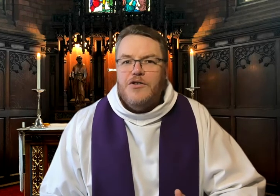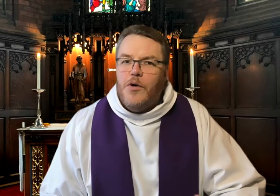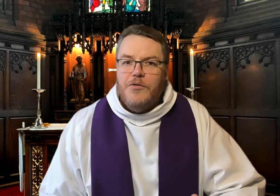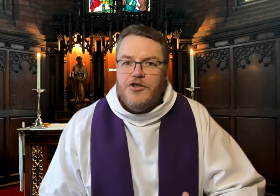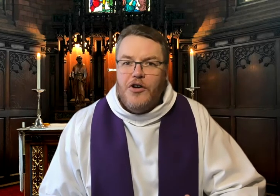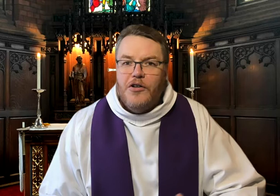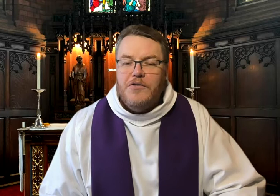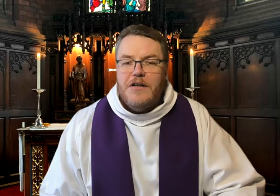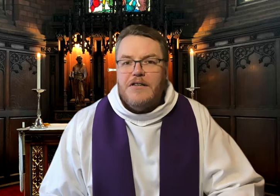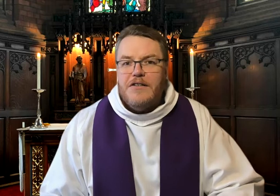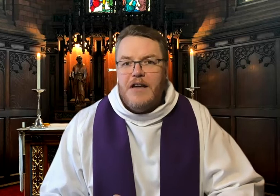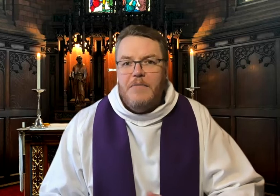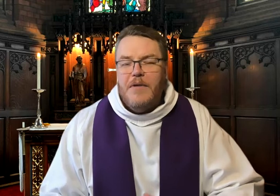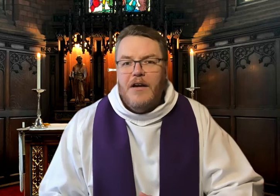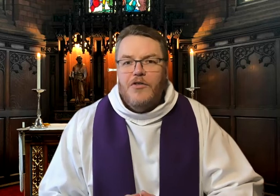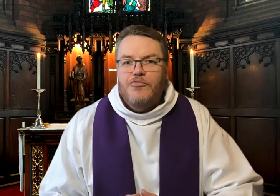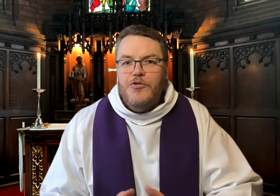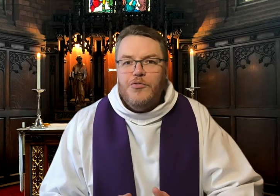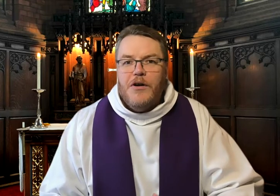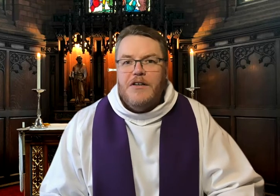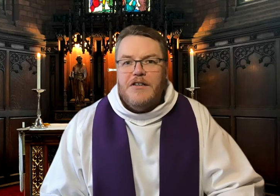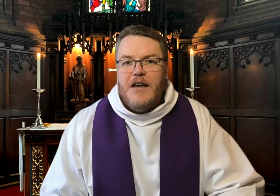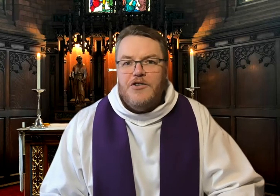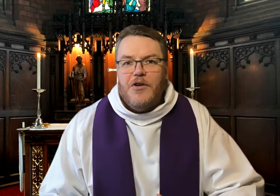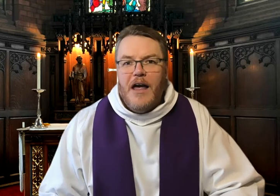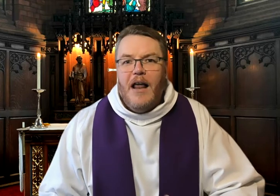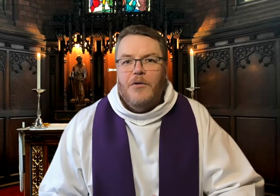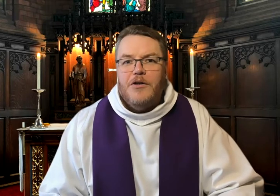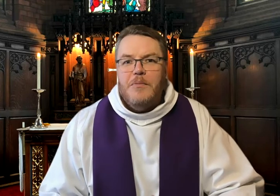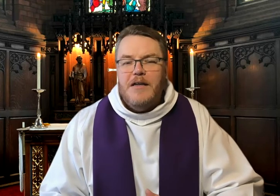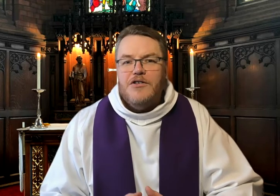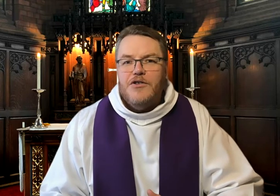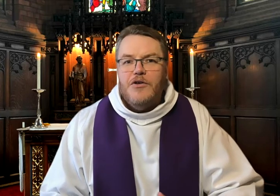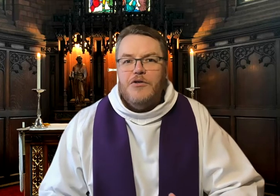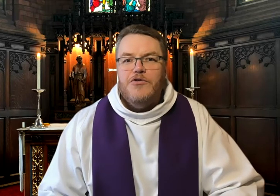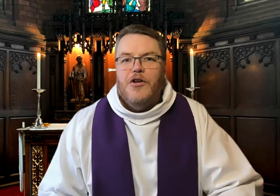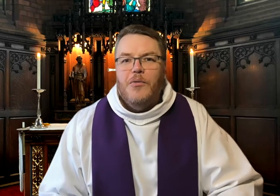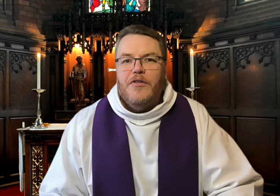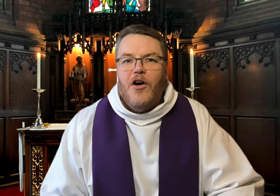one who struggles. It's the same root word as Israel, which means those who struggle with God.